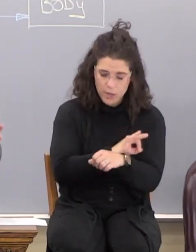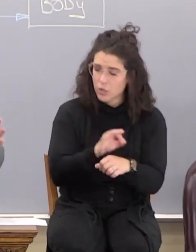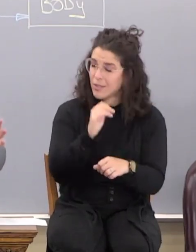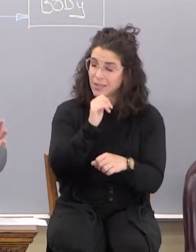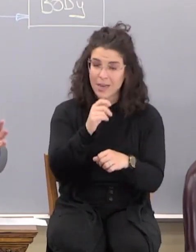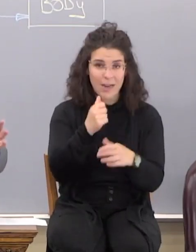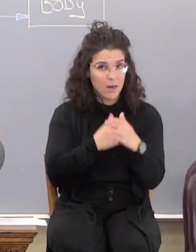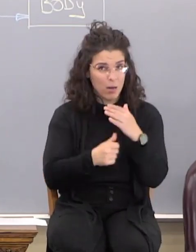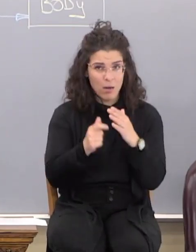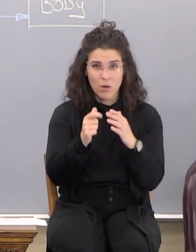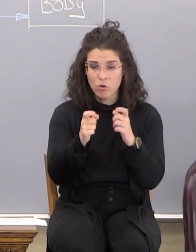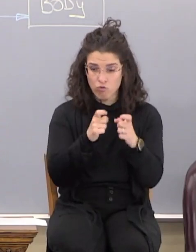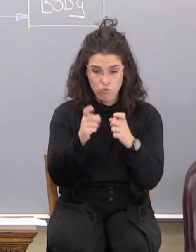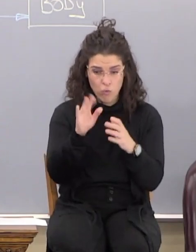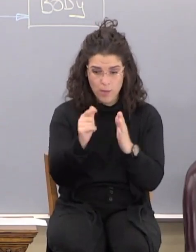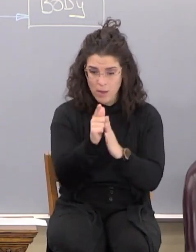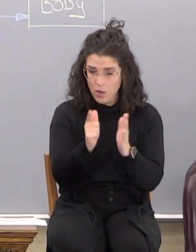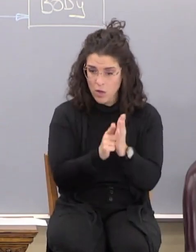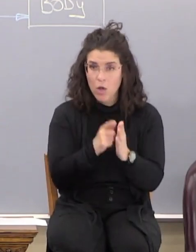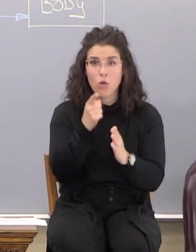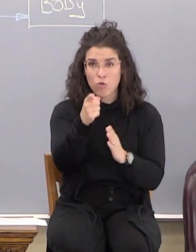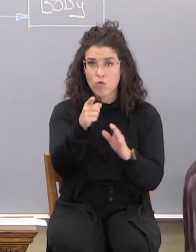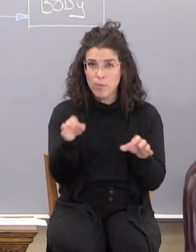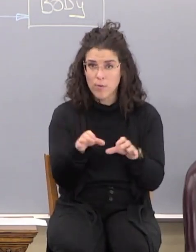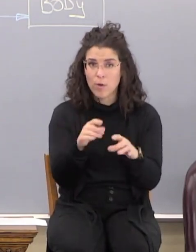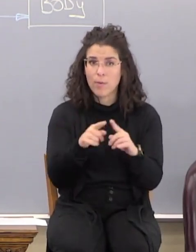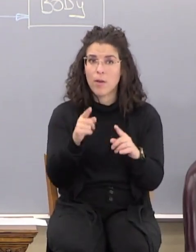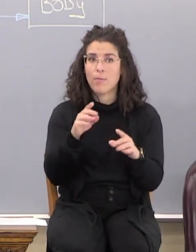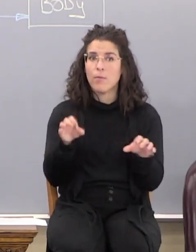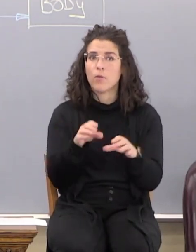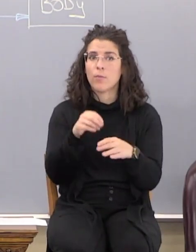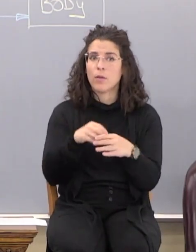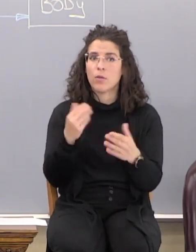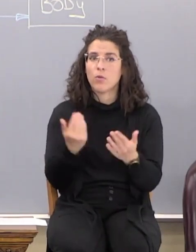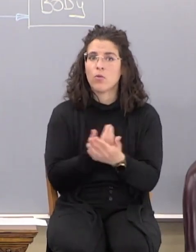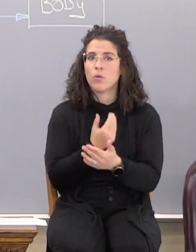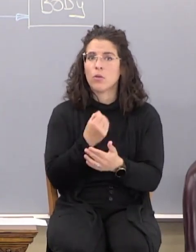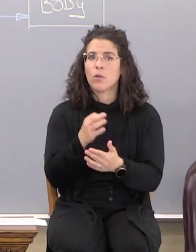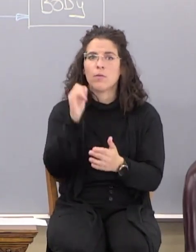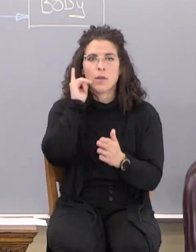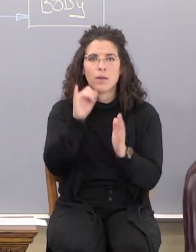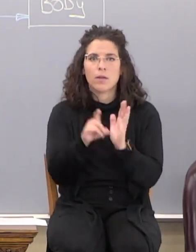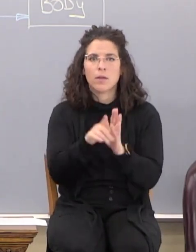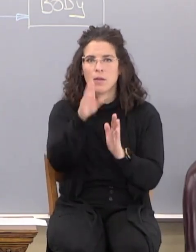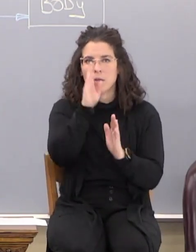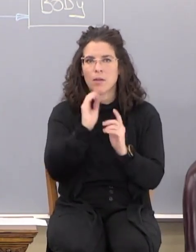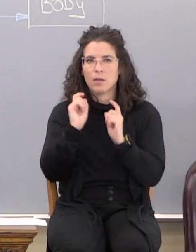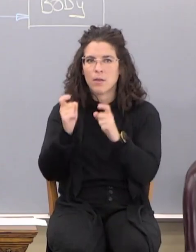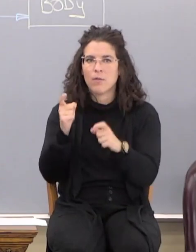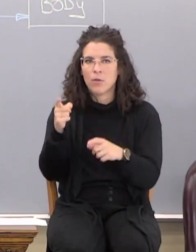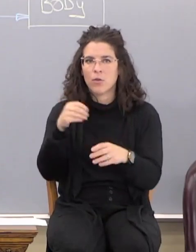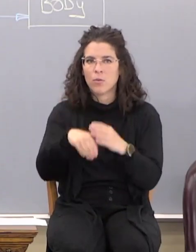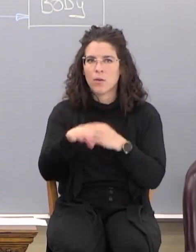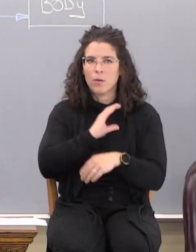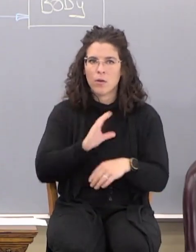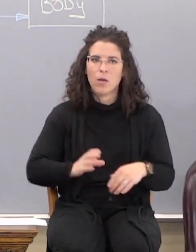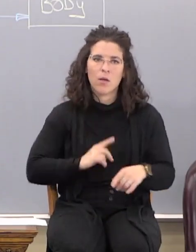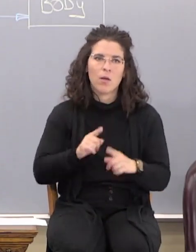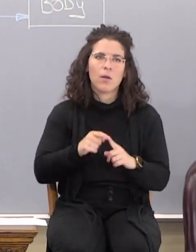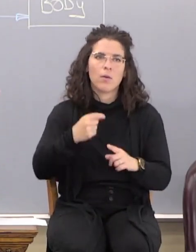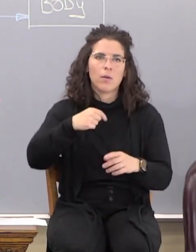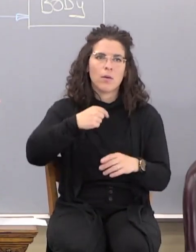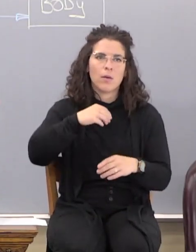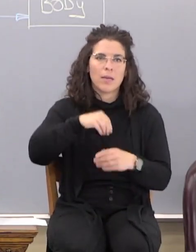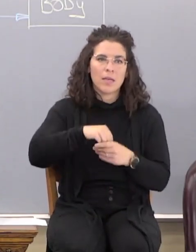under the law, not under you performing, but performing in the newness of the identity God's given you in Christ. For when we were in the flesh,